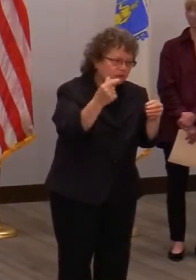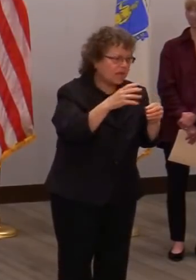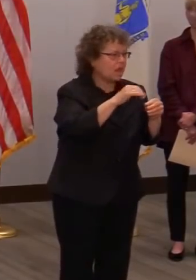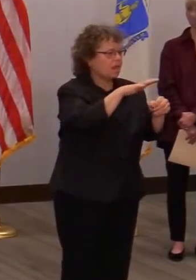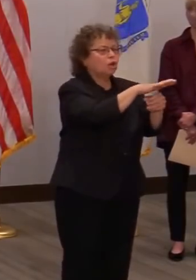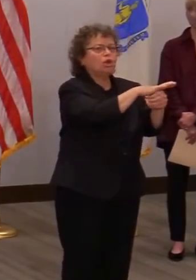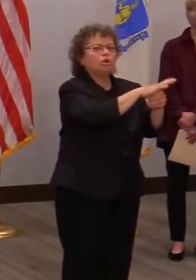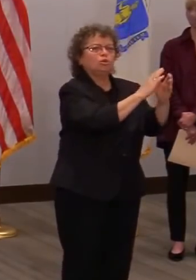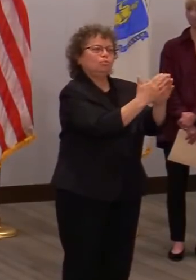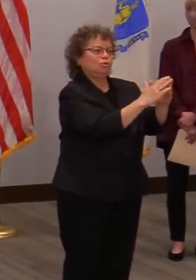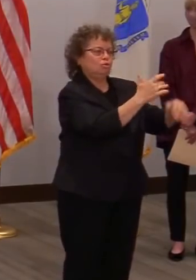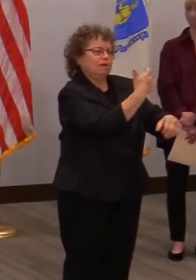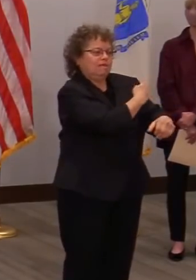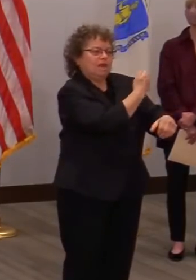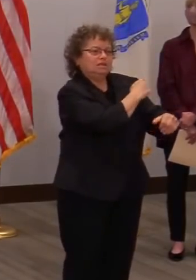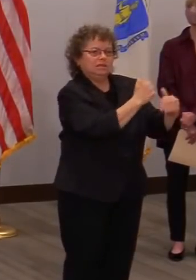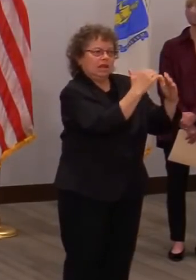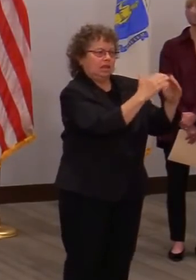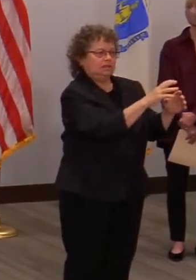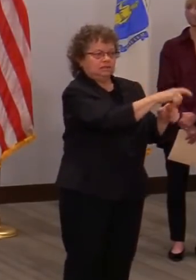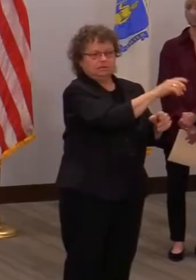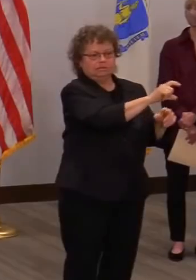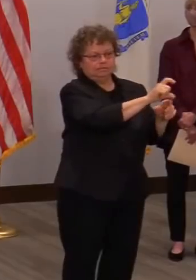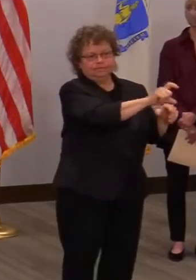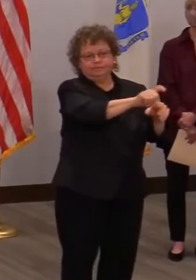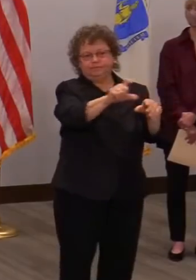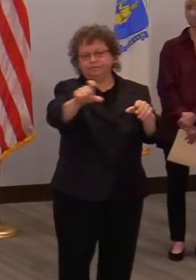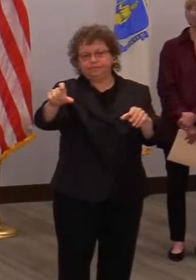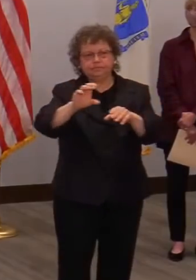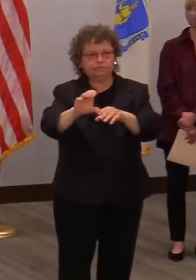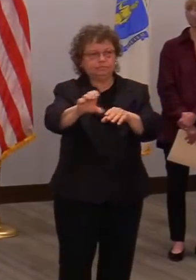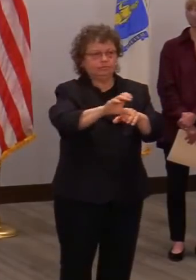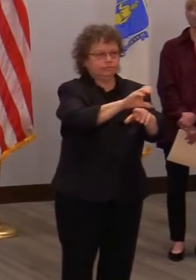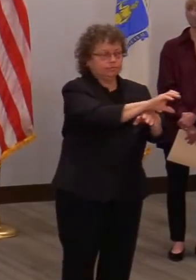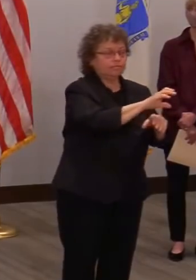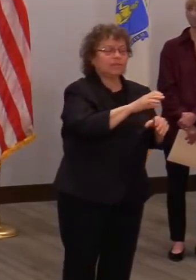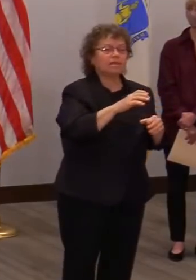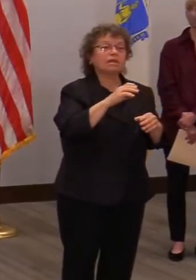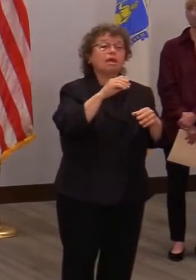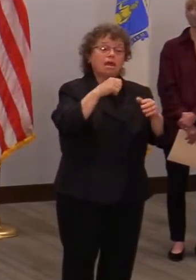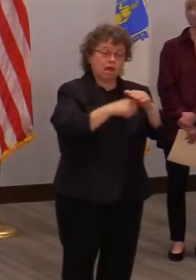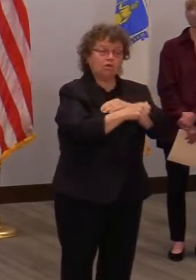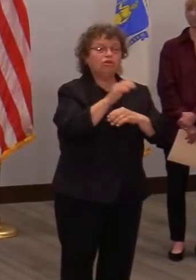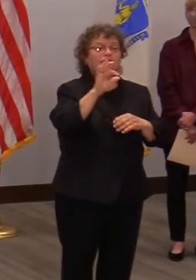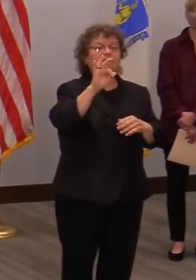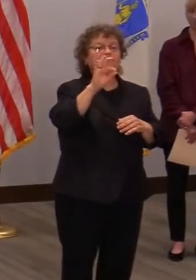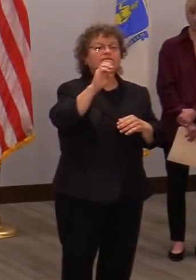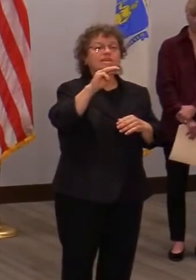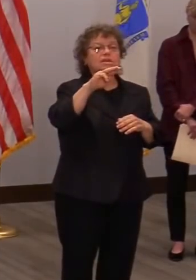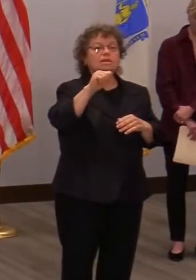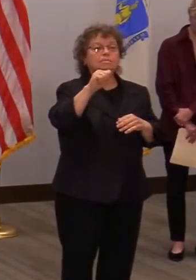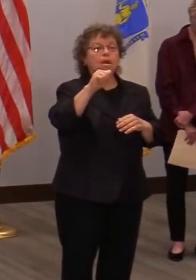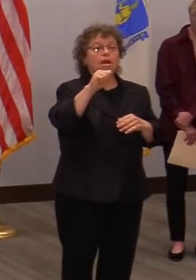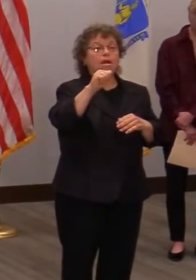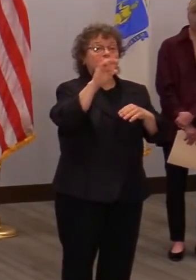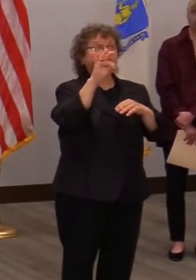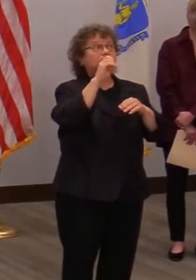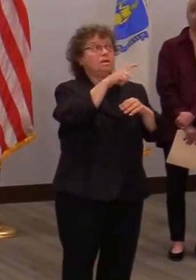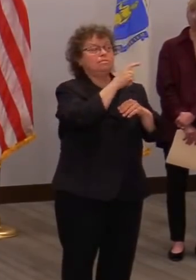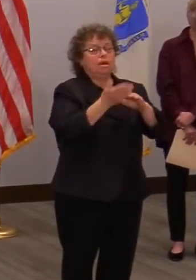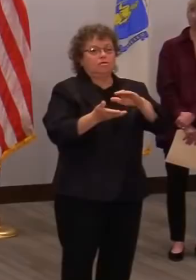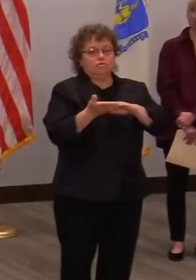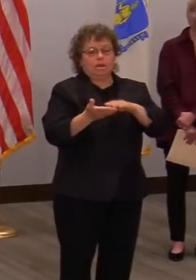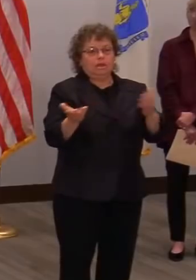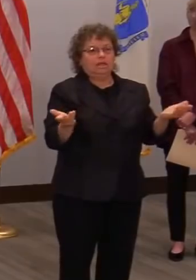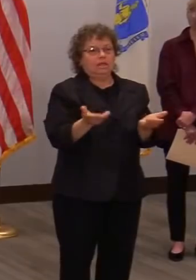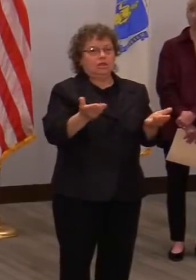sites. The community vaccination sites, which are part of the FEMA program, which supports the Hynes operation here,